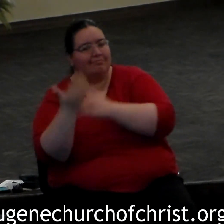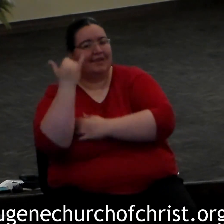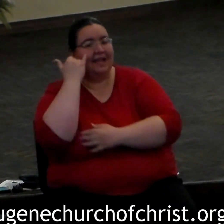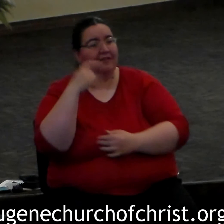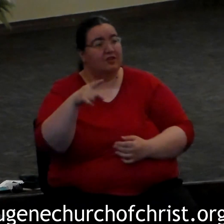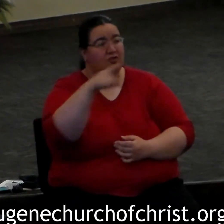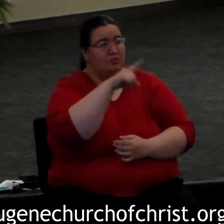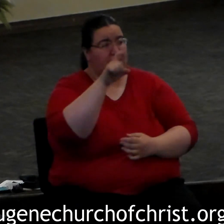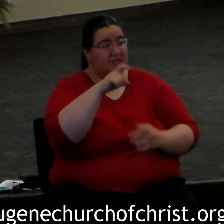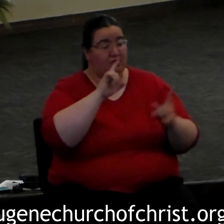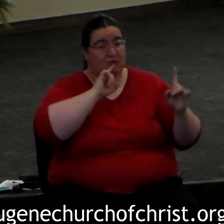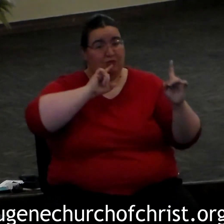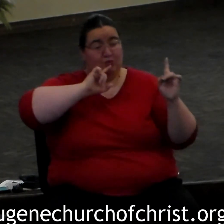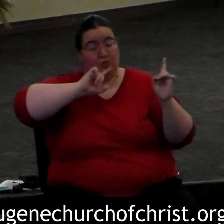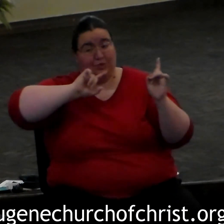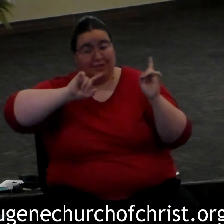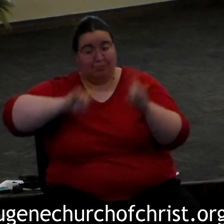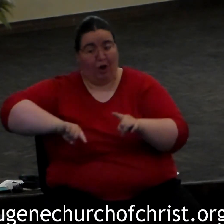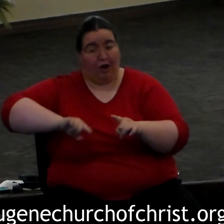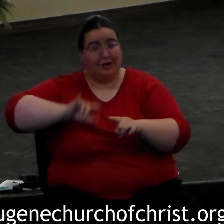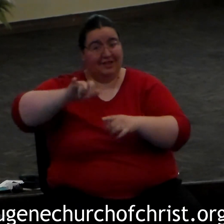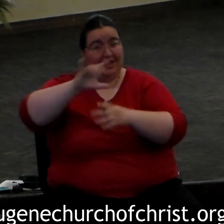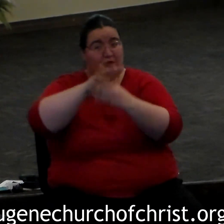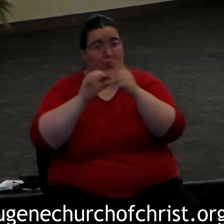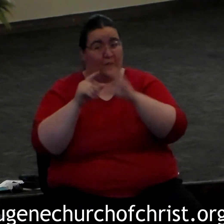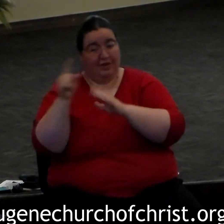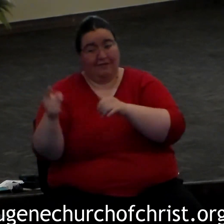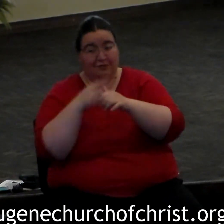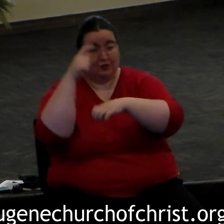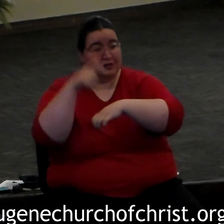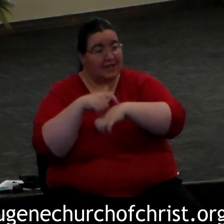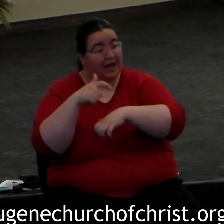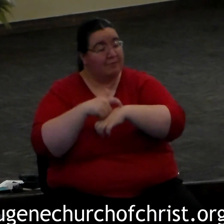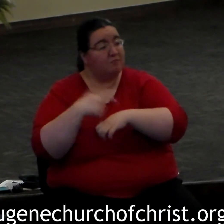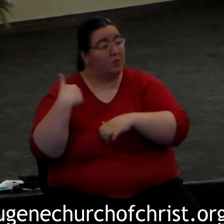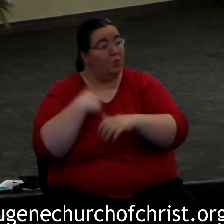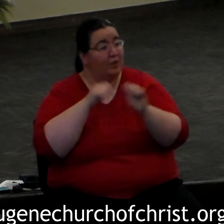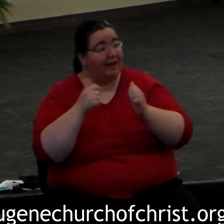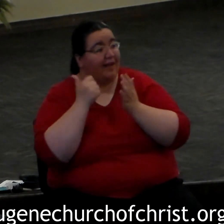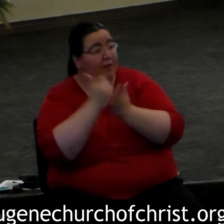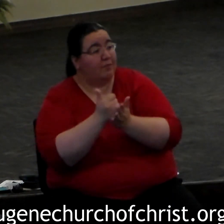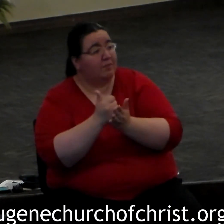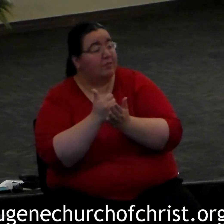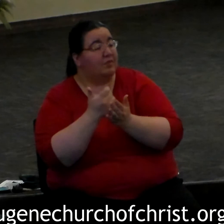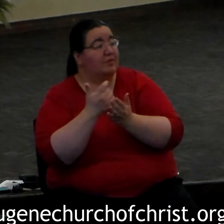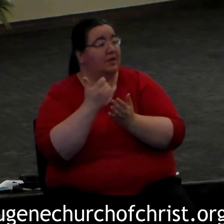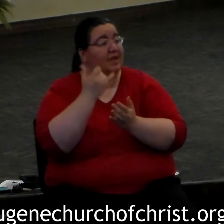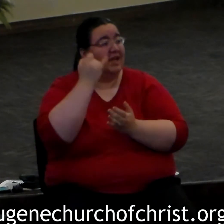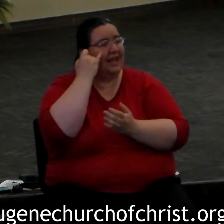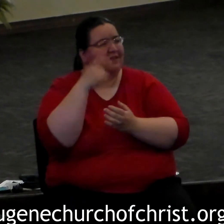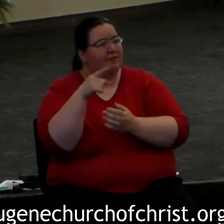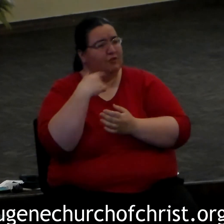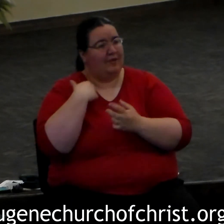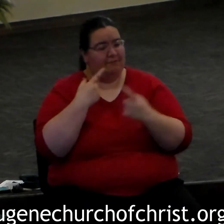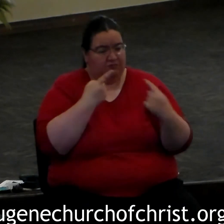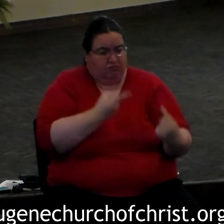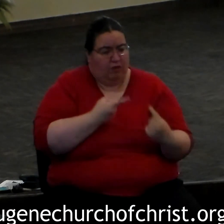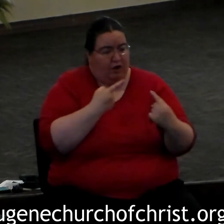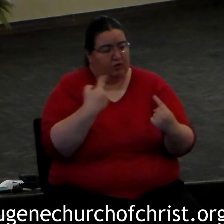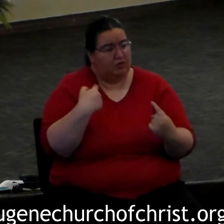church family can help you with, come and talk to us about it. Let us pray for you. This morning, if you just, sitting where you're